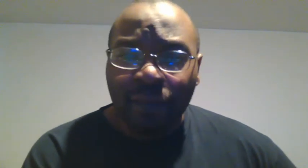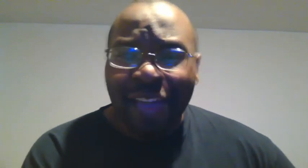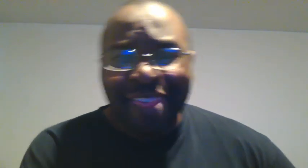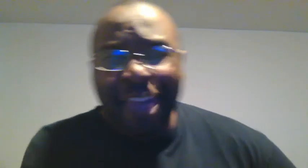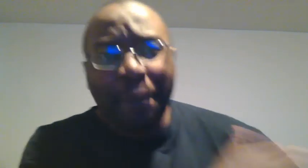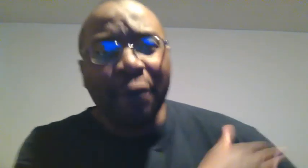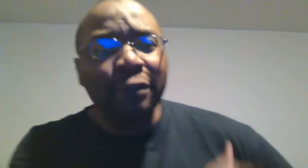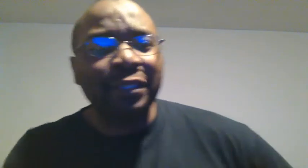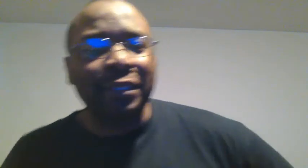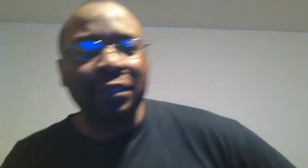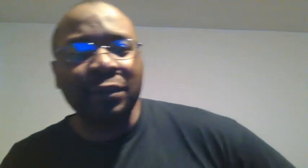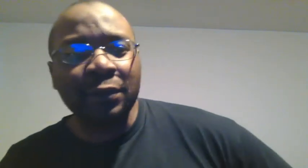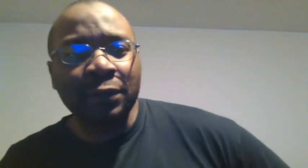that person?